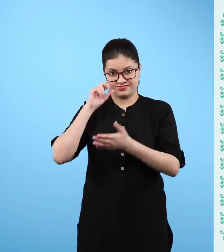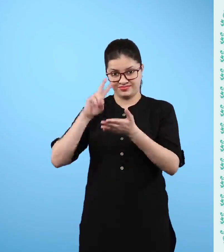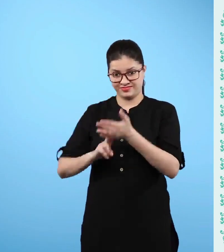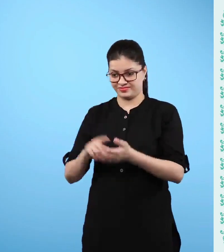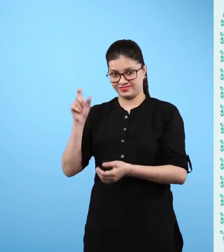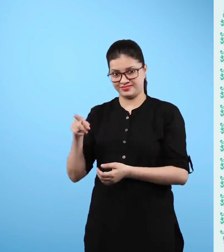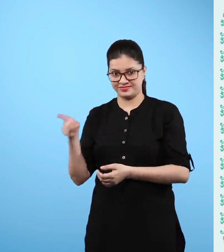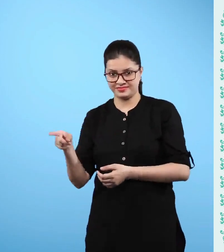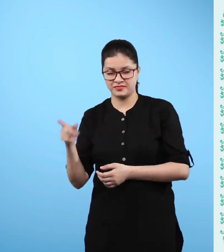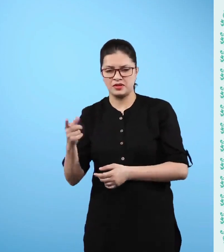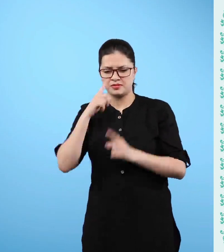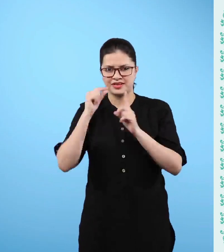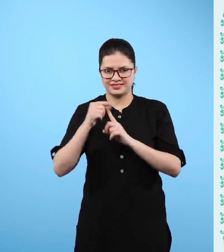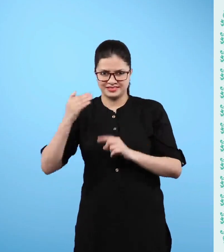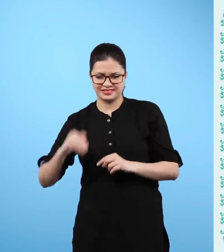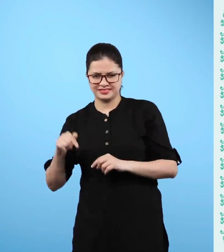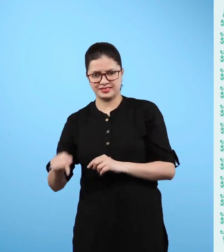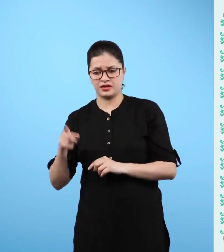Naveen and Pratigya made drawings of the bridge.